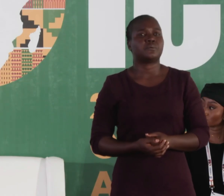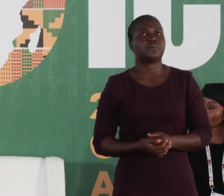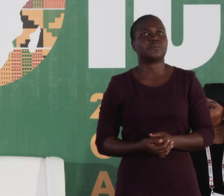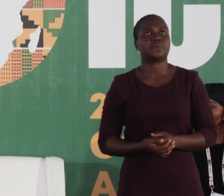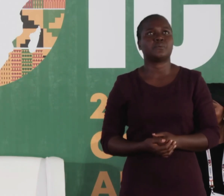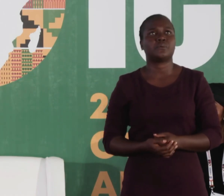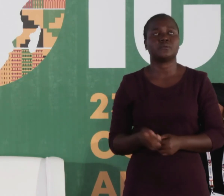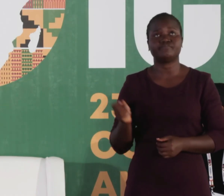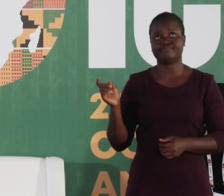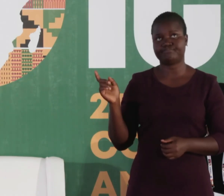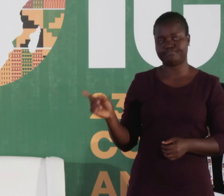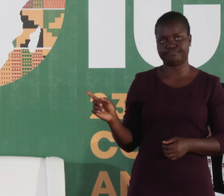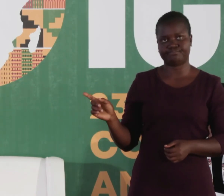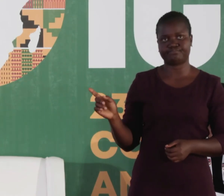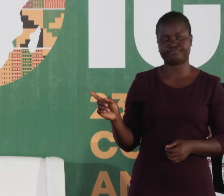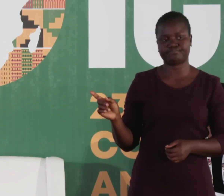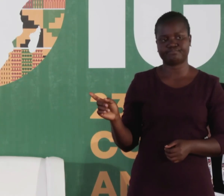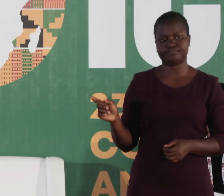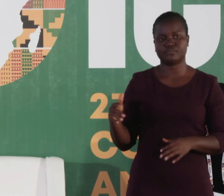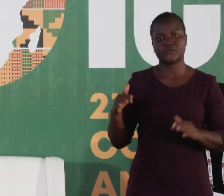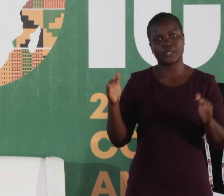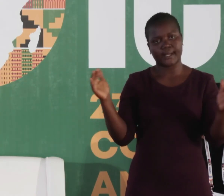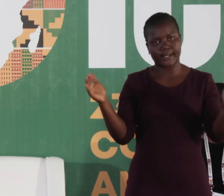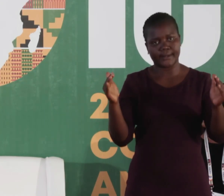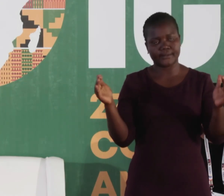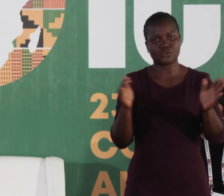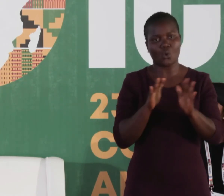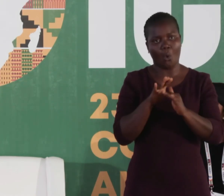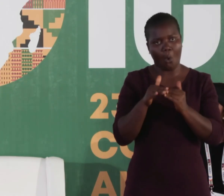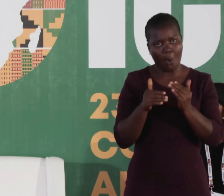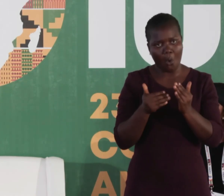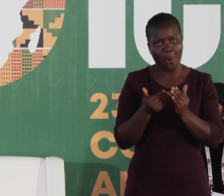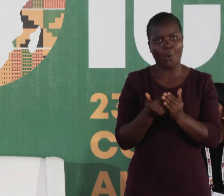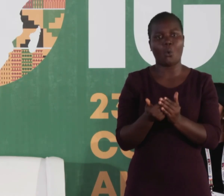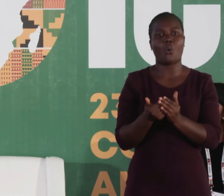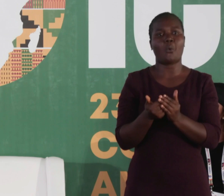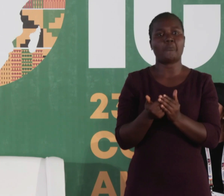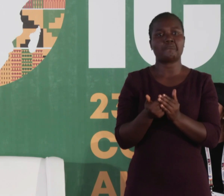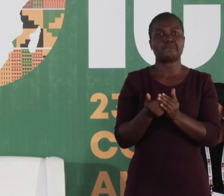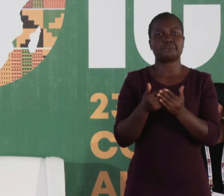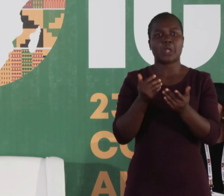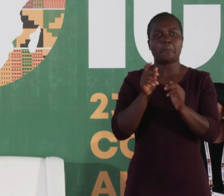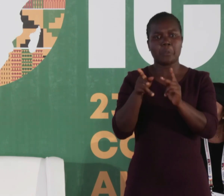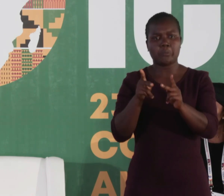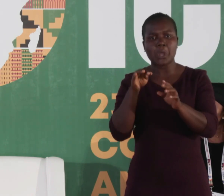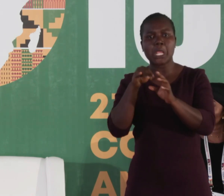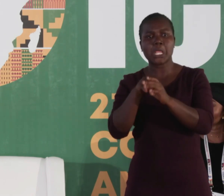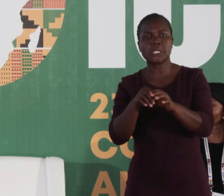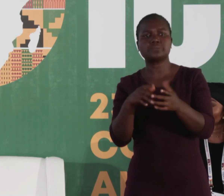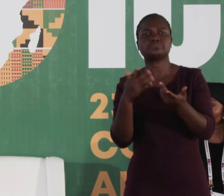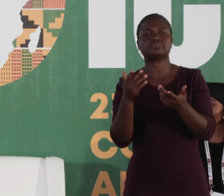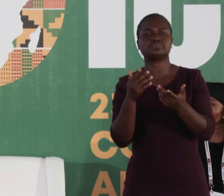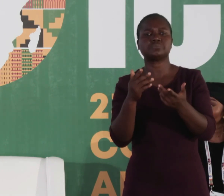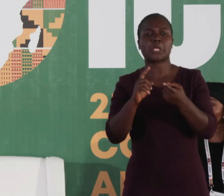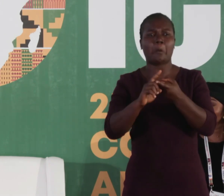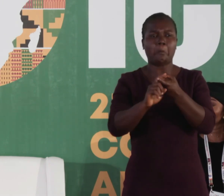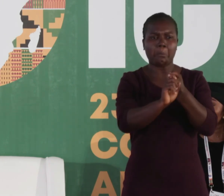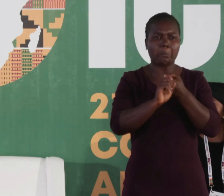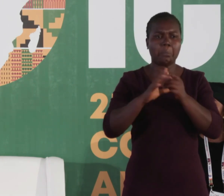I acknowledge study participants. I acknowledge the implementing partners and the co-authors to